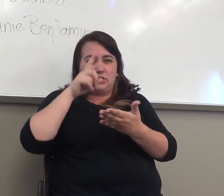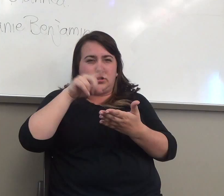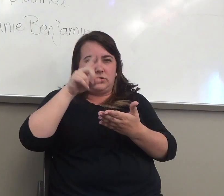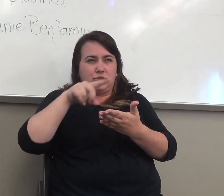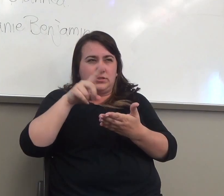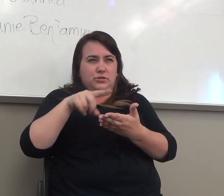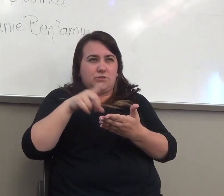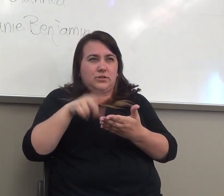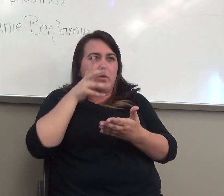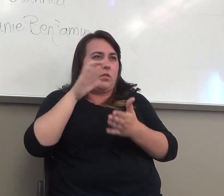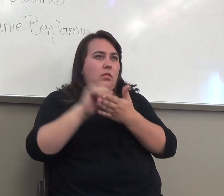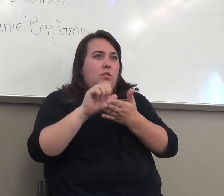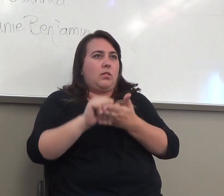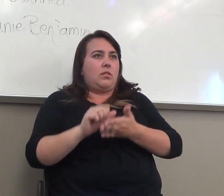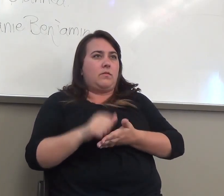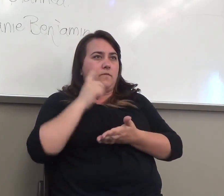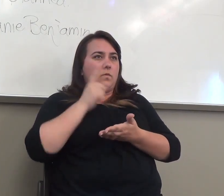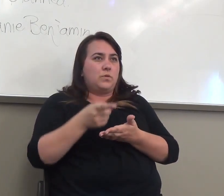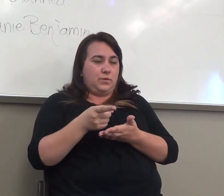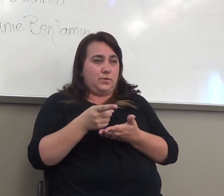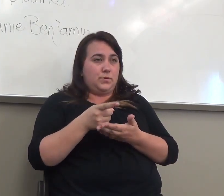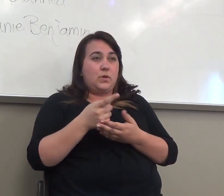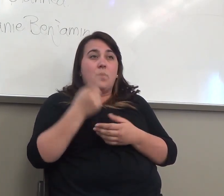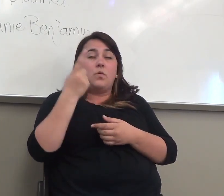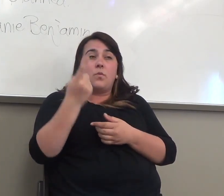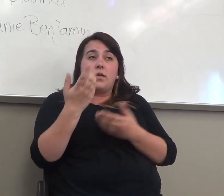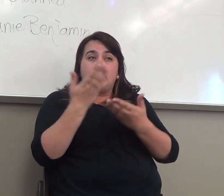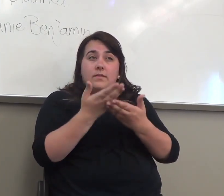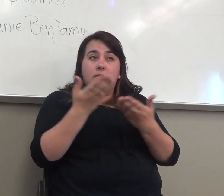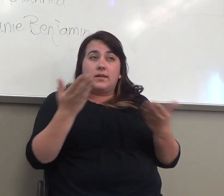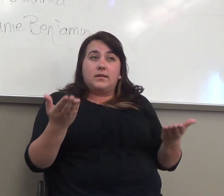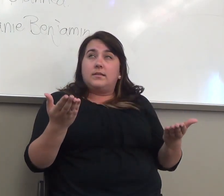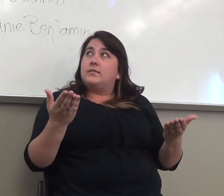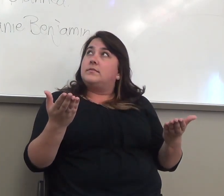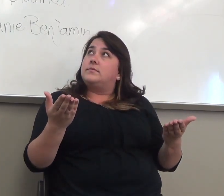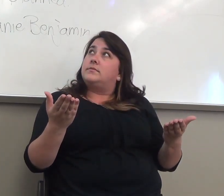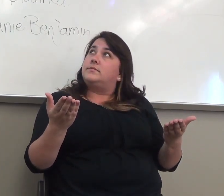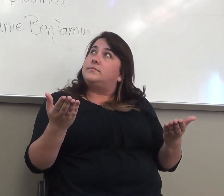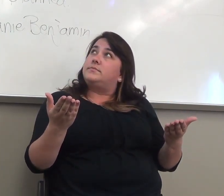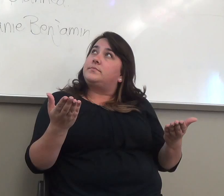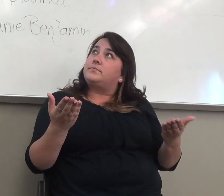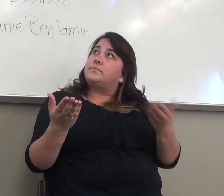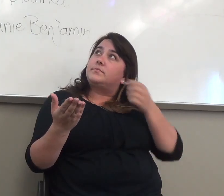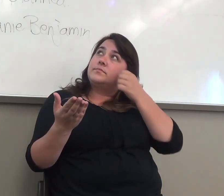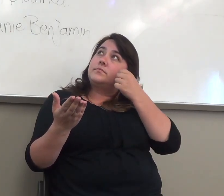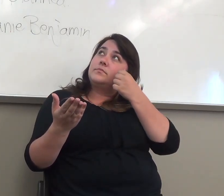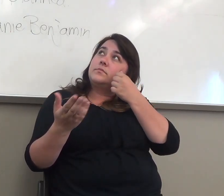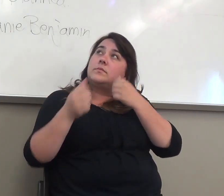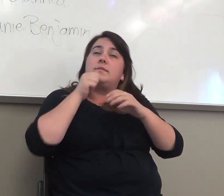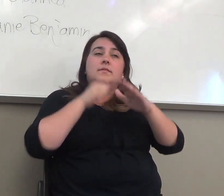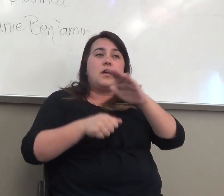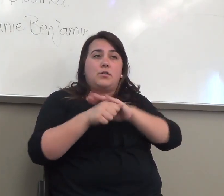to catch. And one of those things is, that under style,